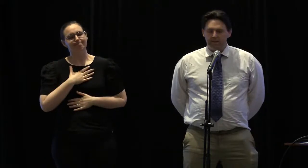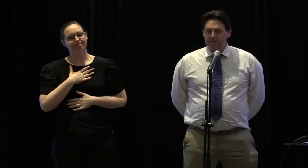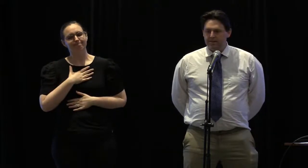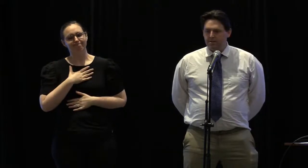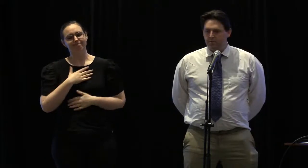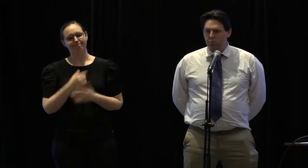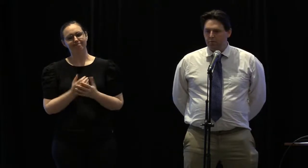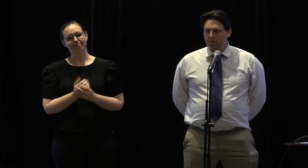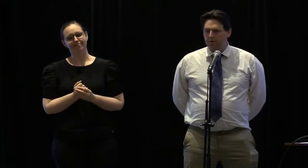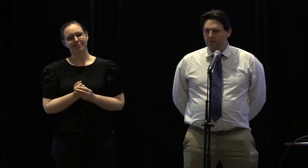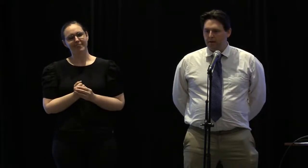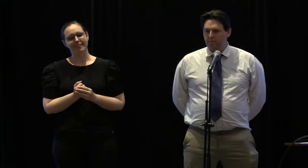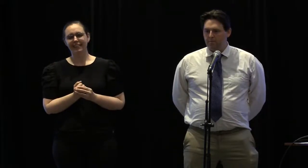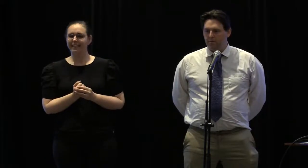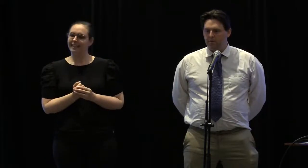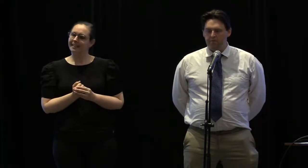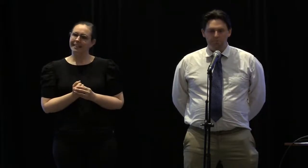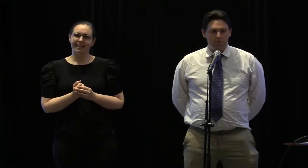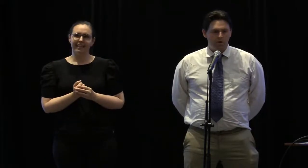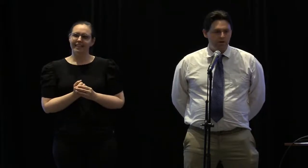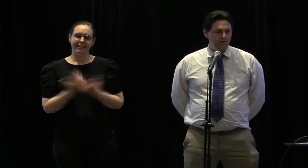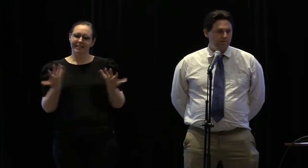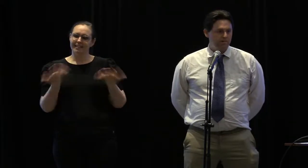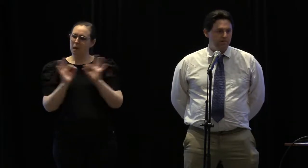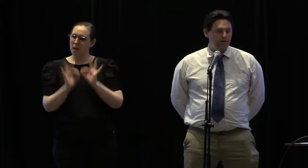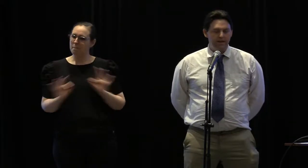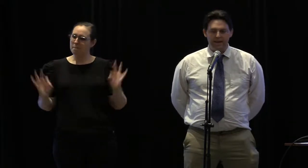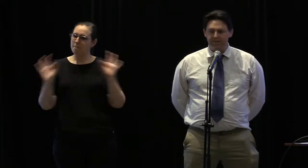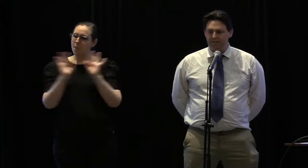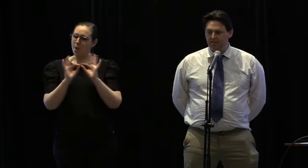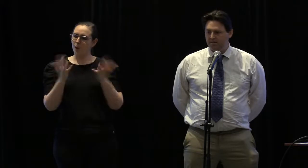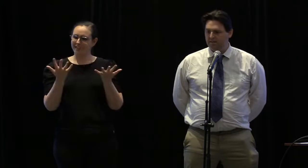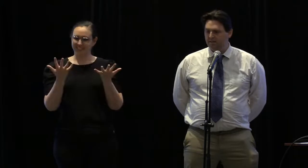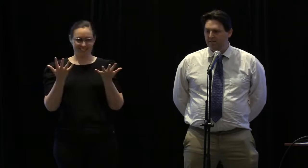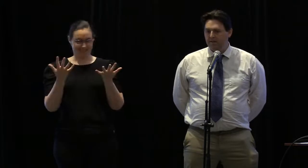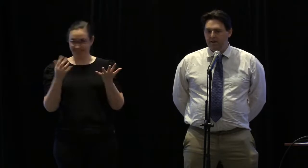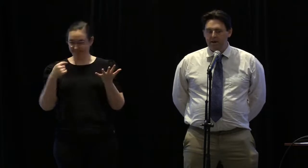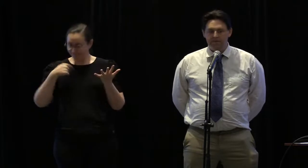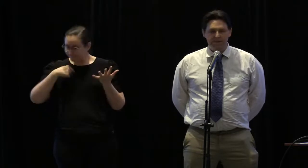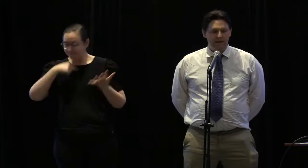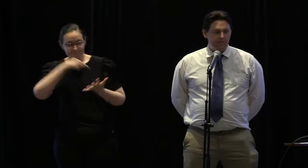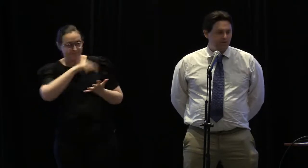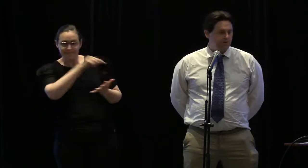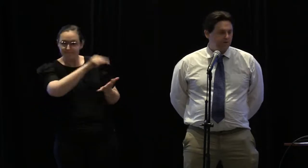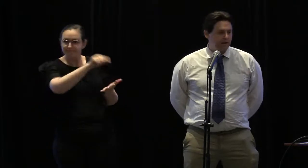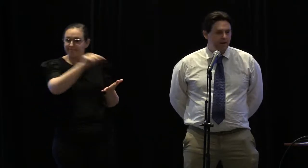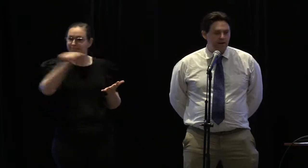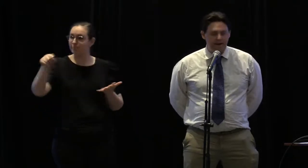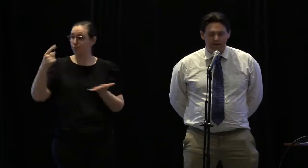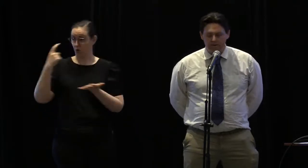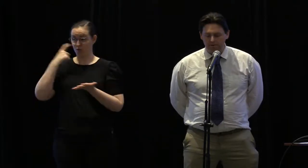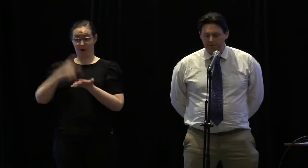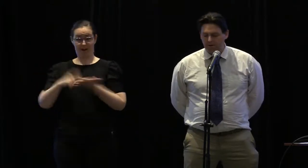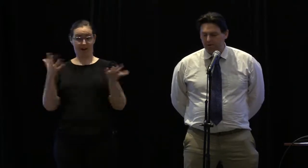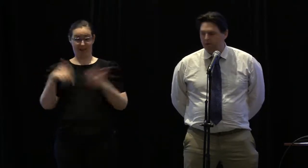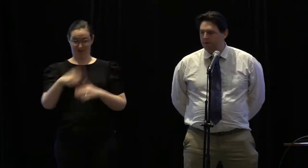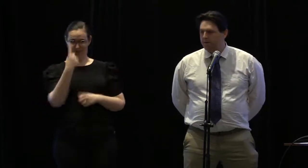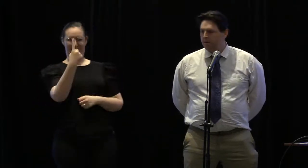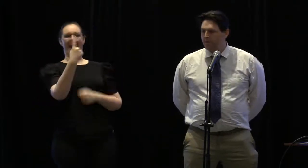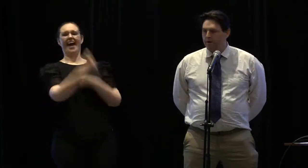And I think that it's so important that we both mark the occasion of this anniversary and